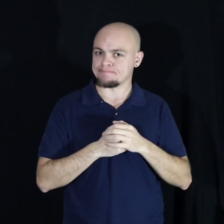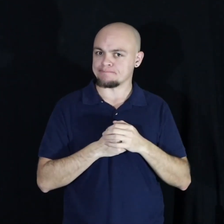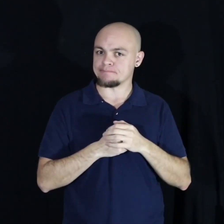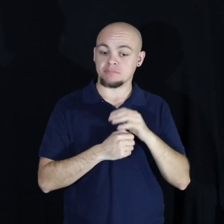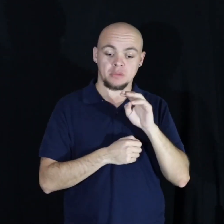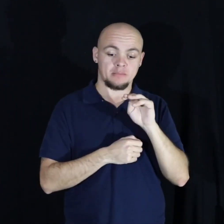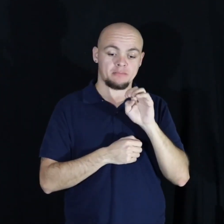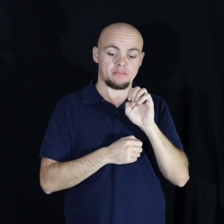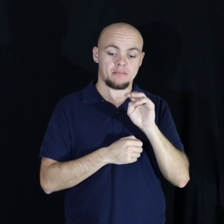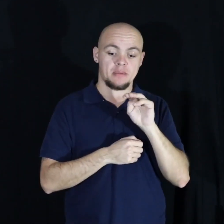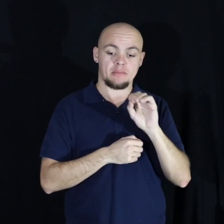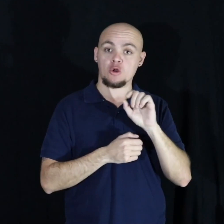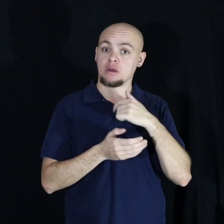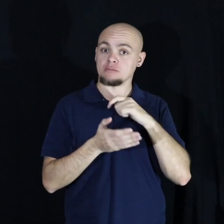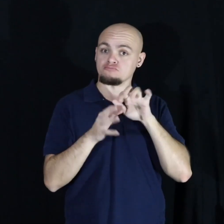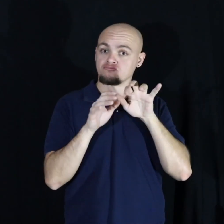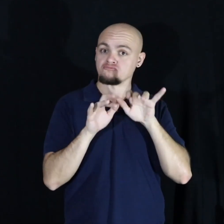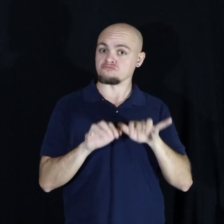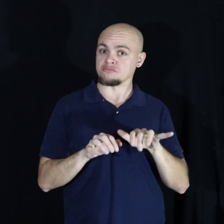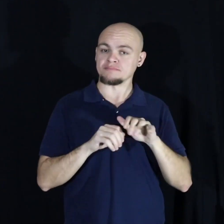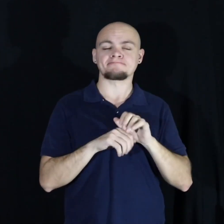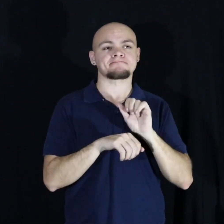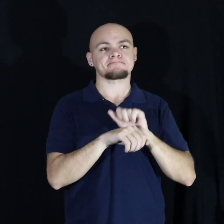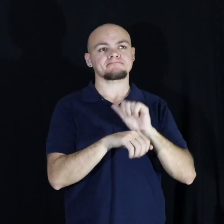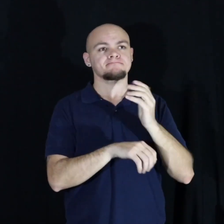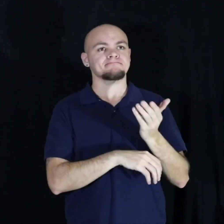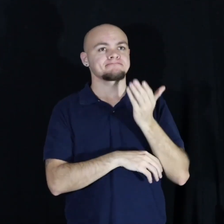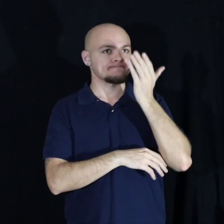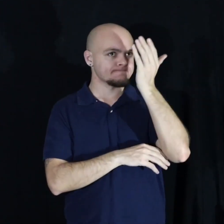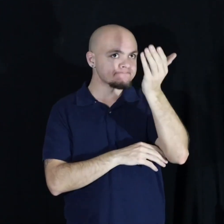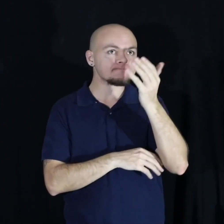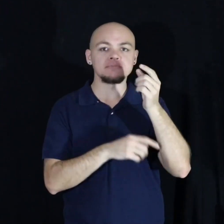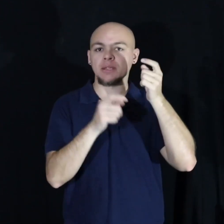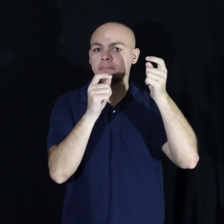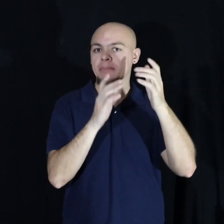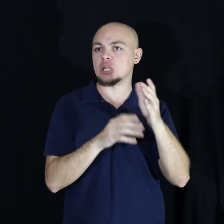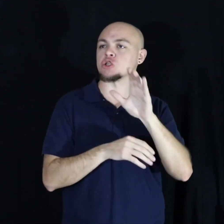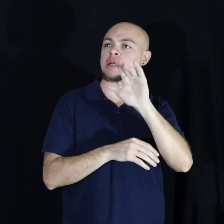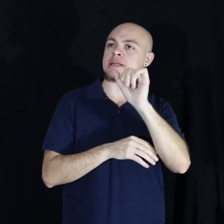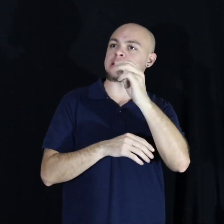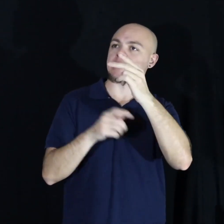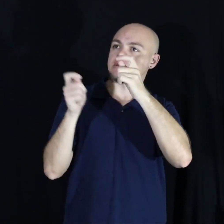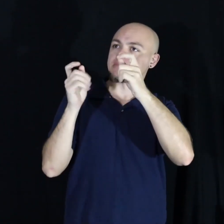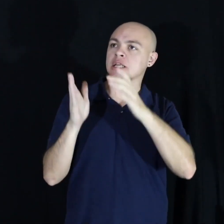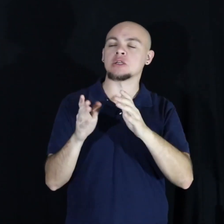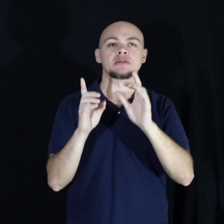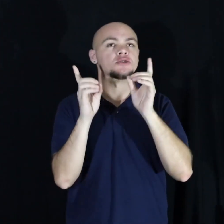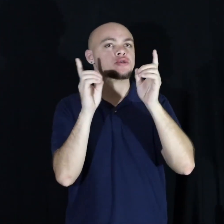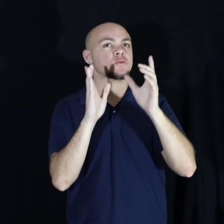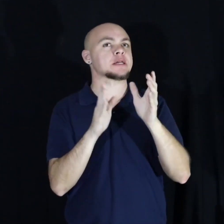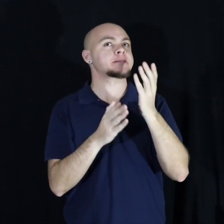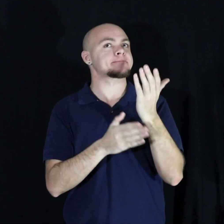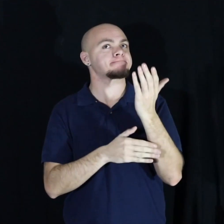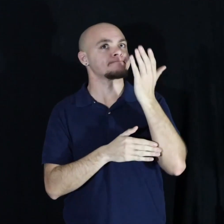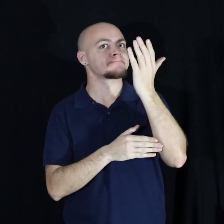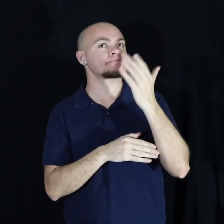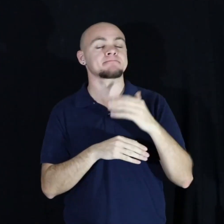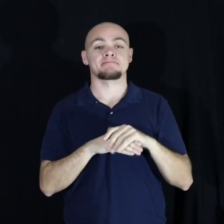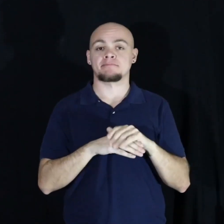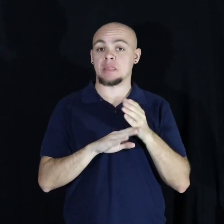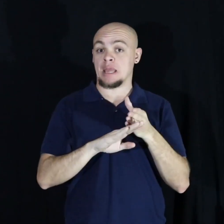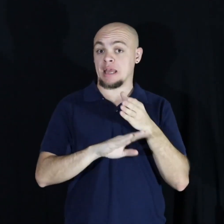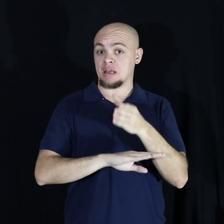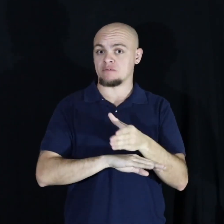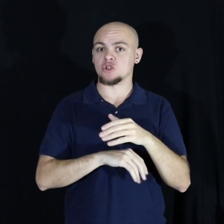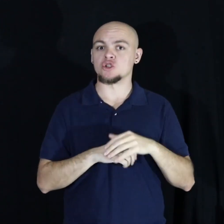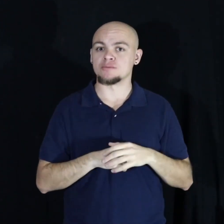memo and I sent it to my manager, our cash manager, and the director of our department. And shortly after that, I